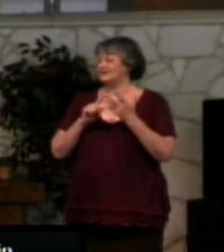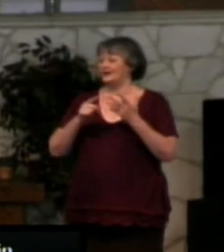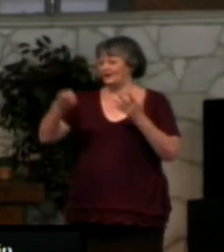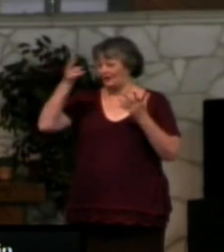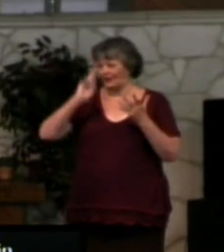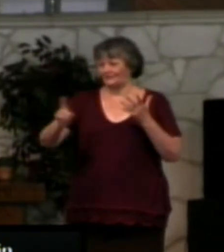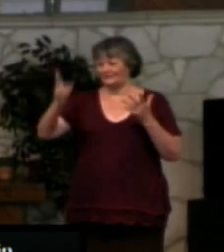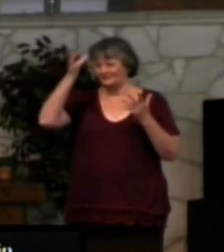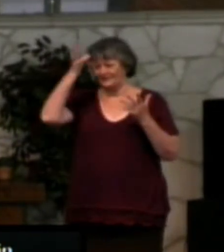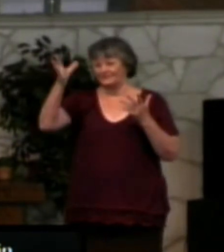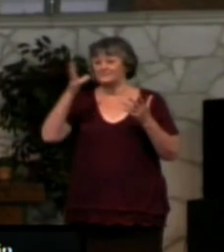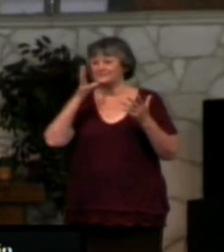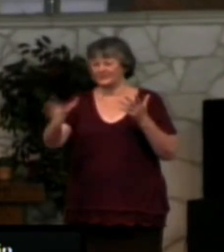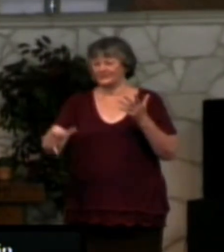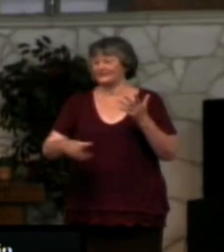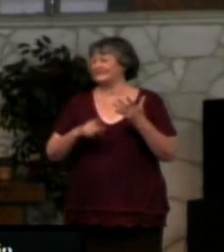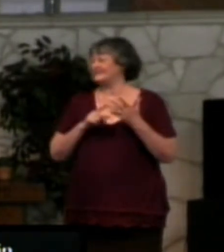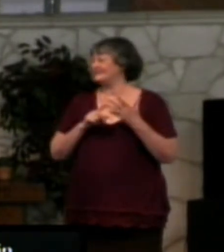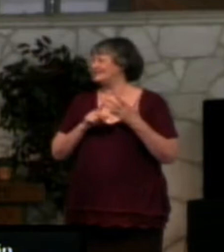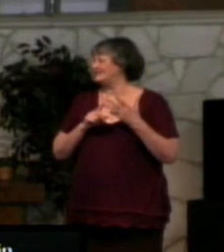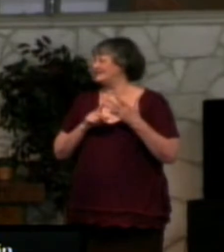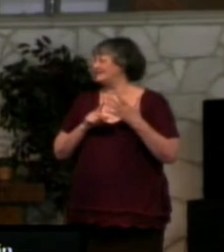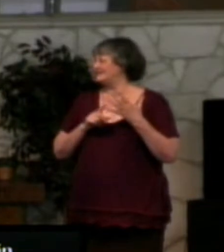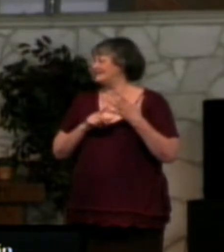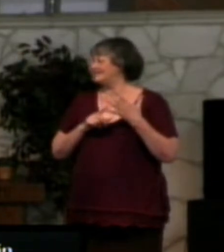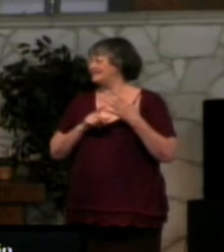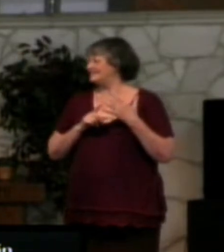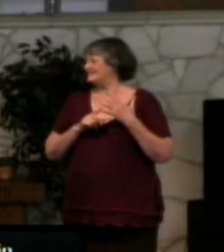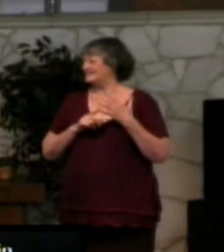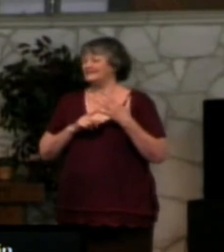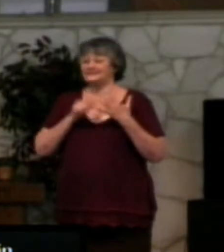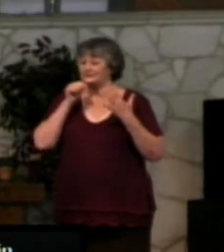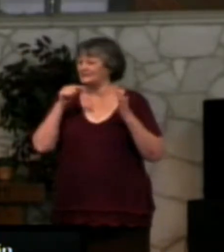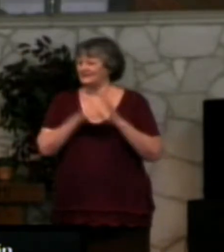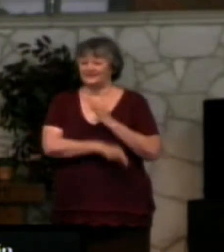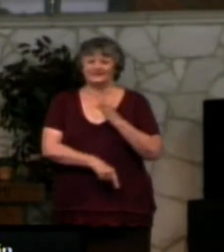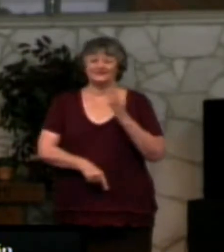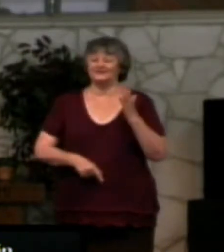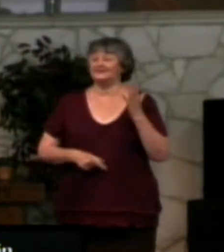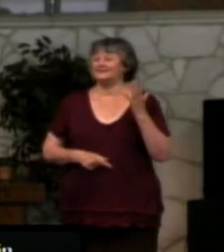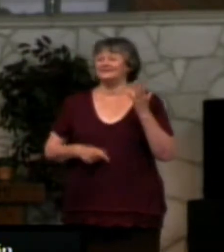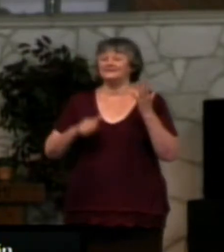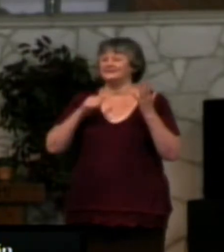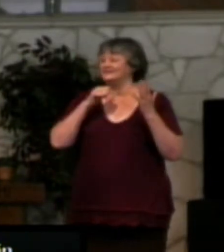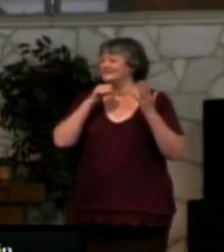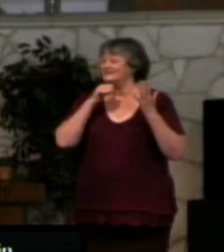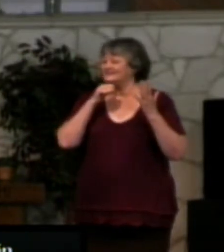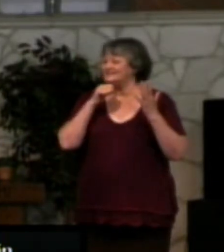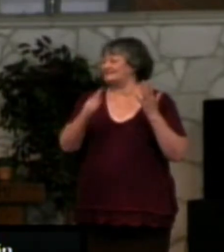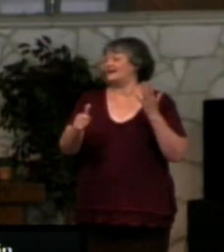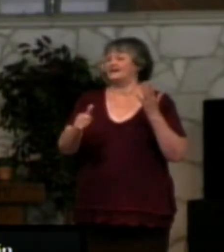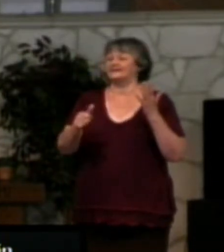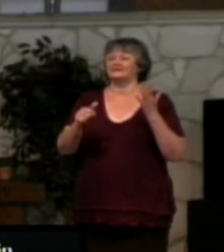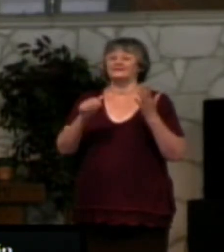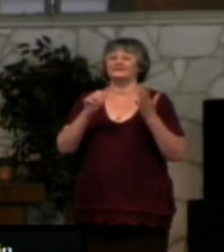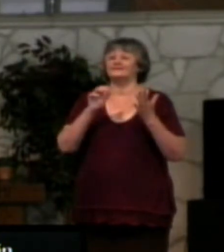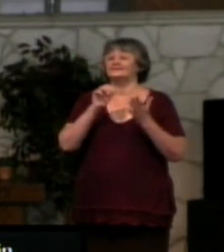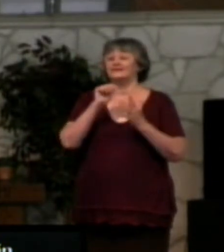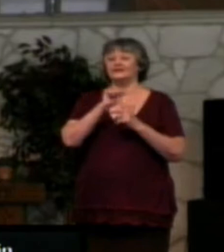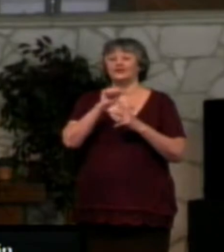Honor your father and mother. Do not kill. Do not commit adultery.